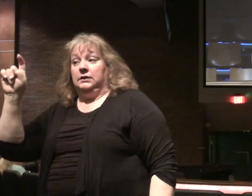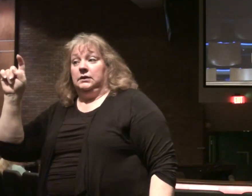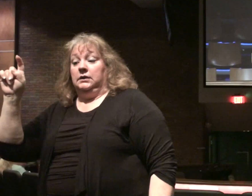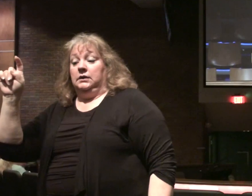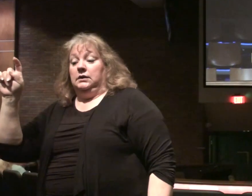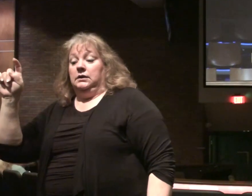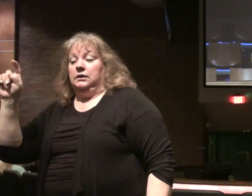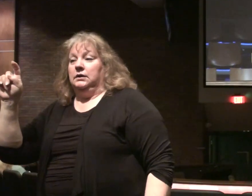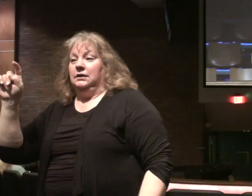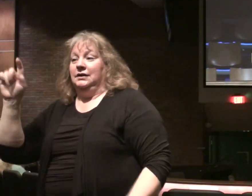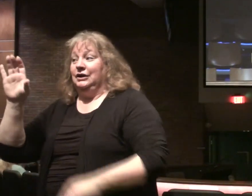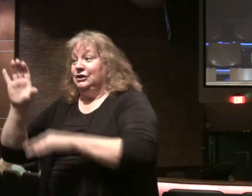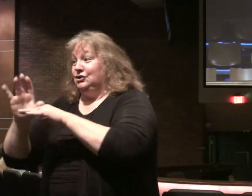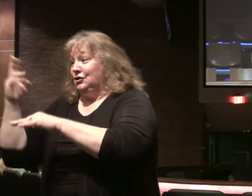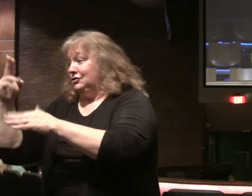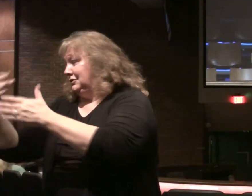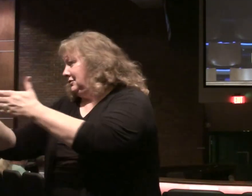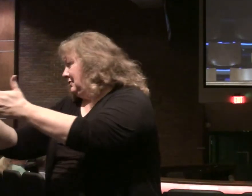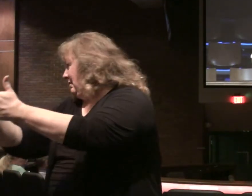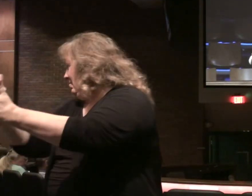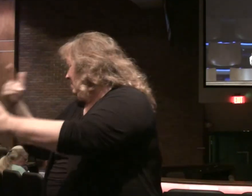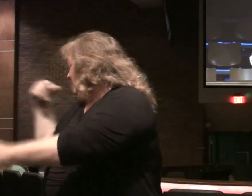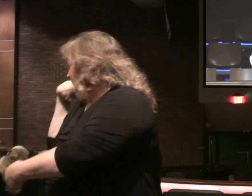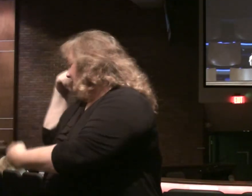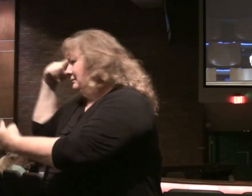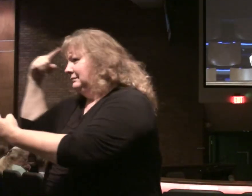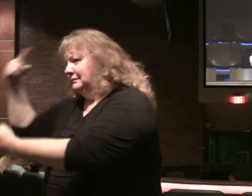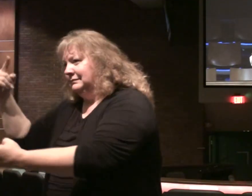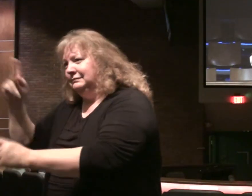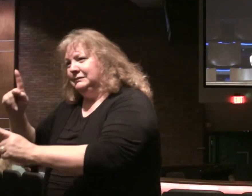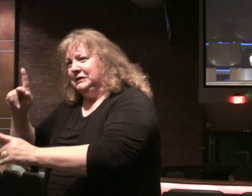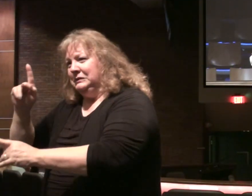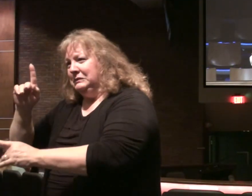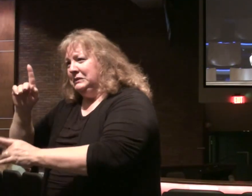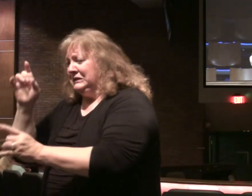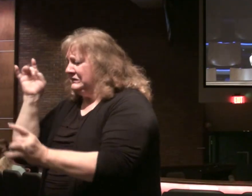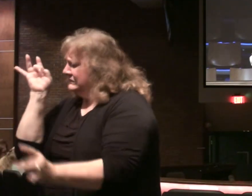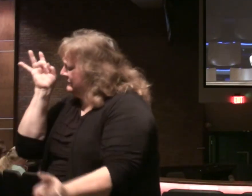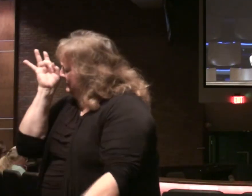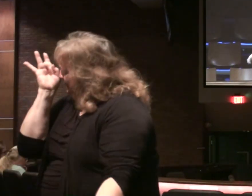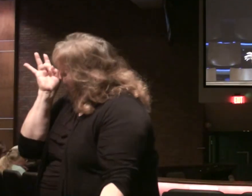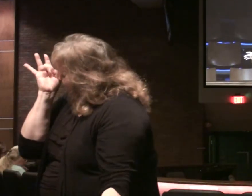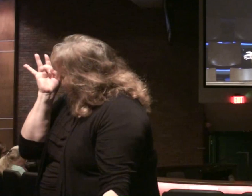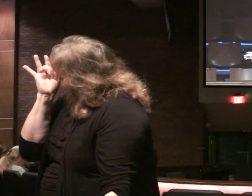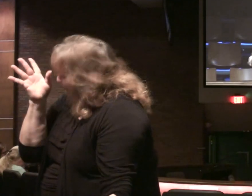can read church history. Of believers. Being tortured. And gruesome.